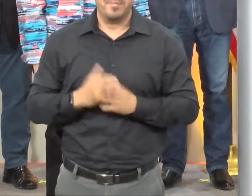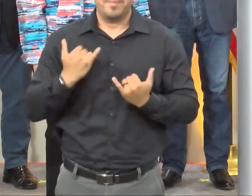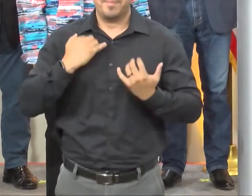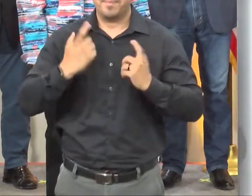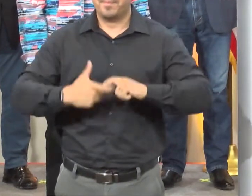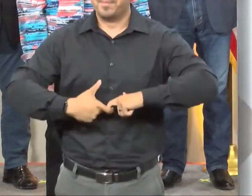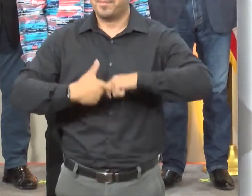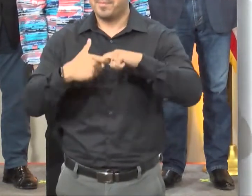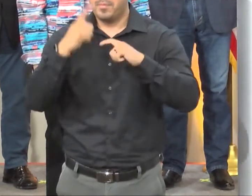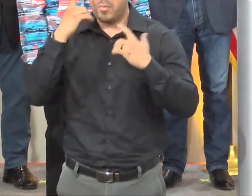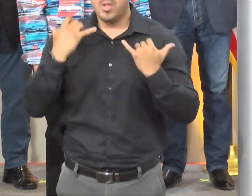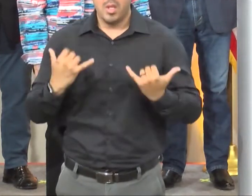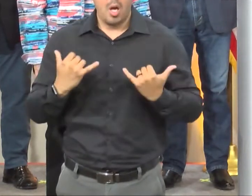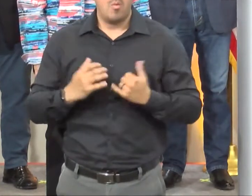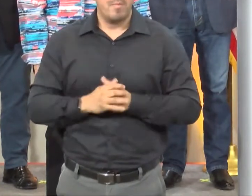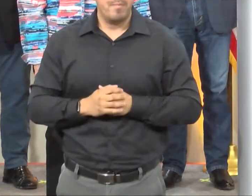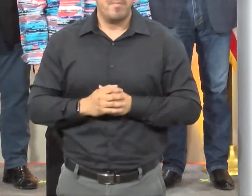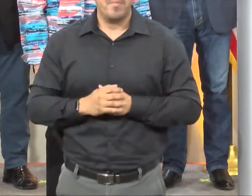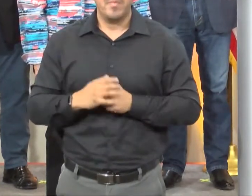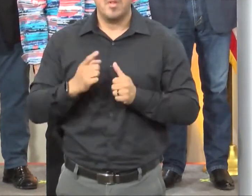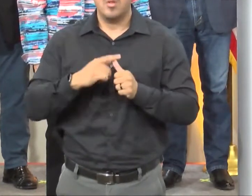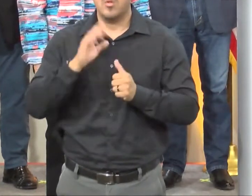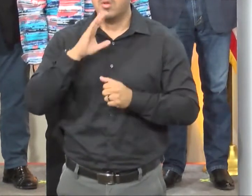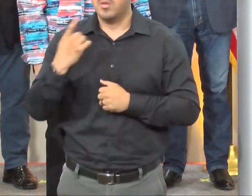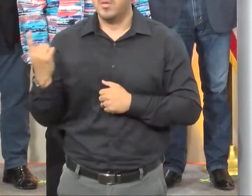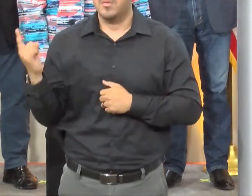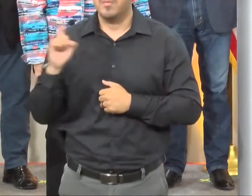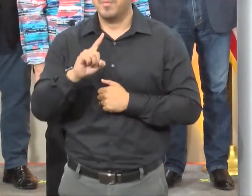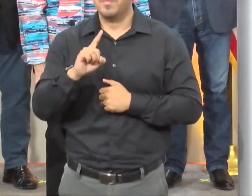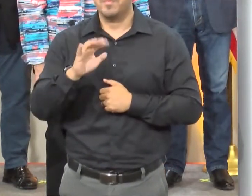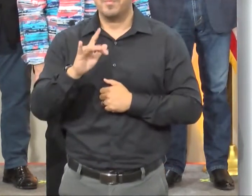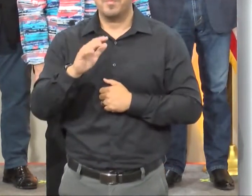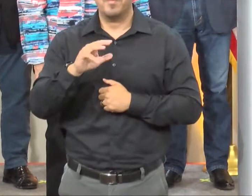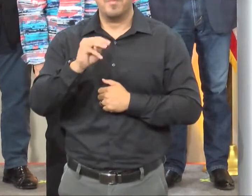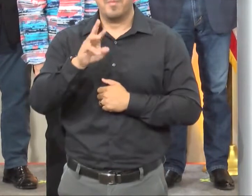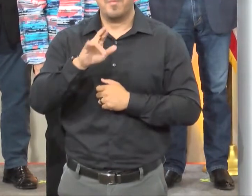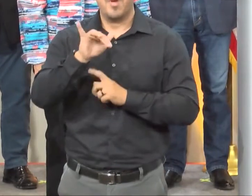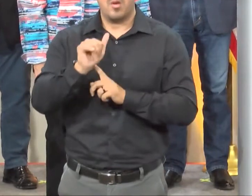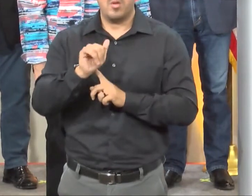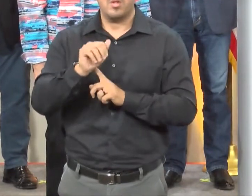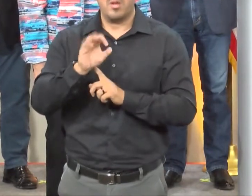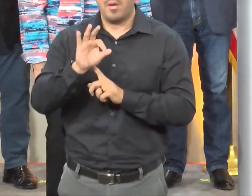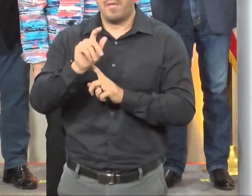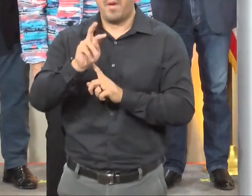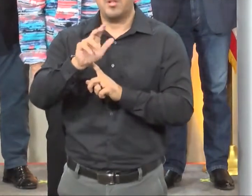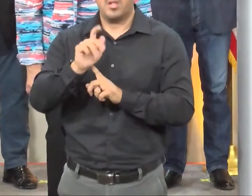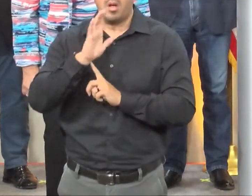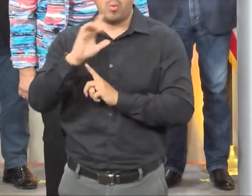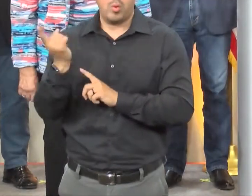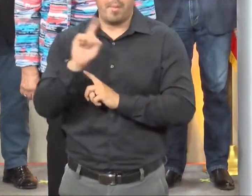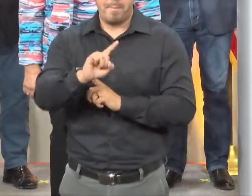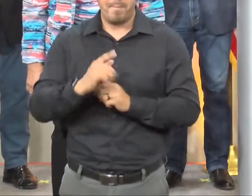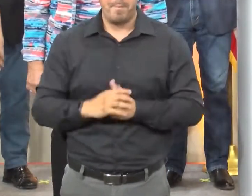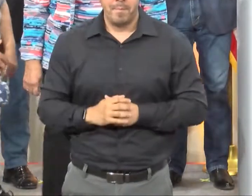now, and let me first bring up Mary FONTENOT.